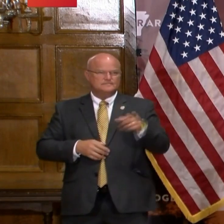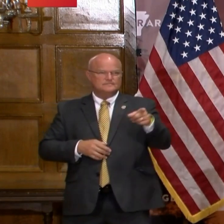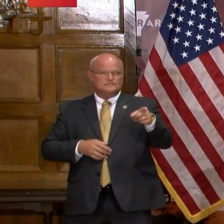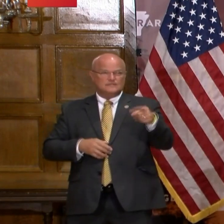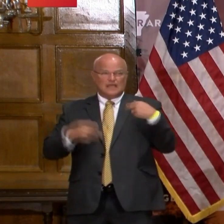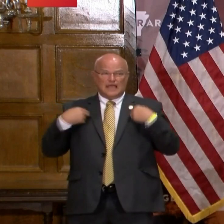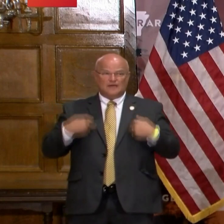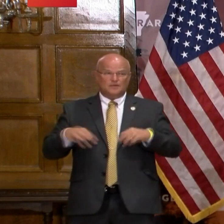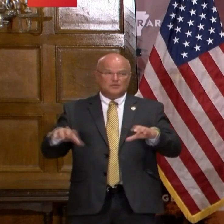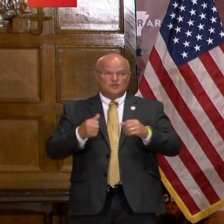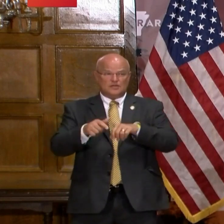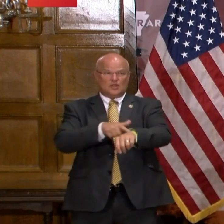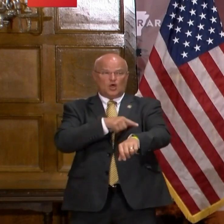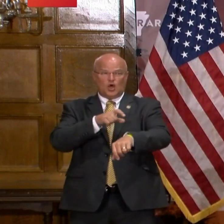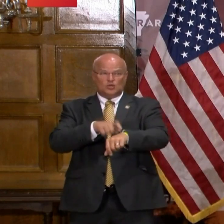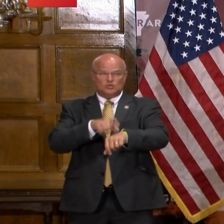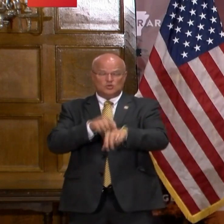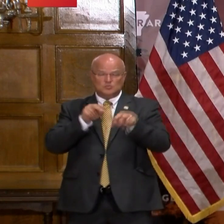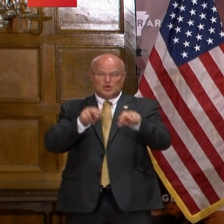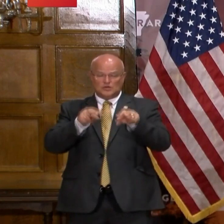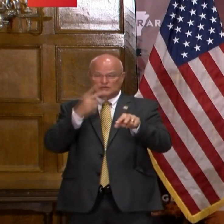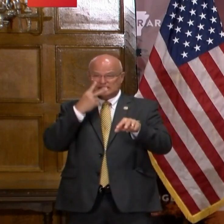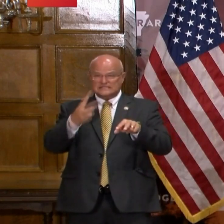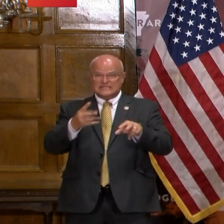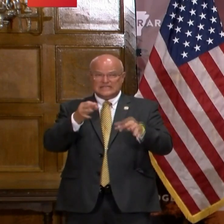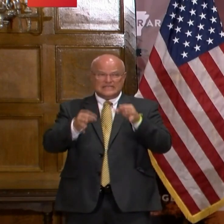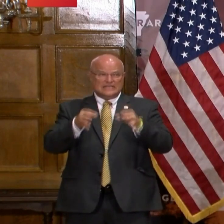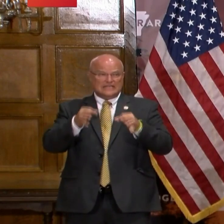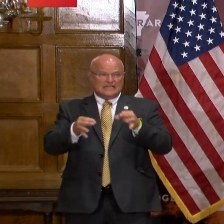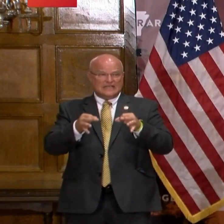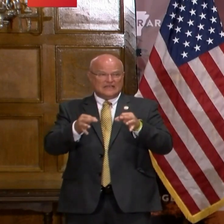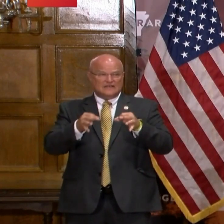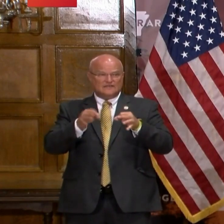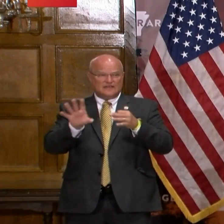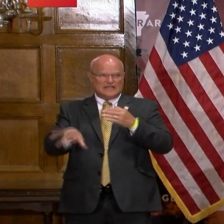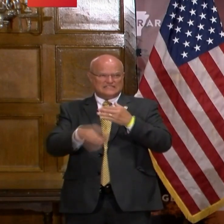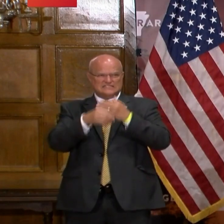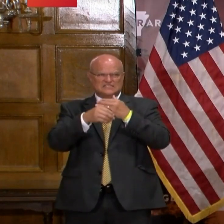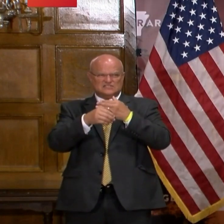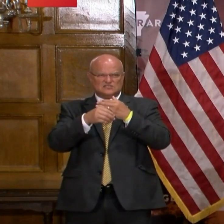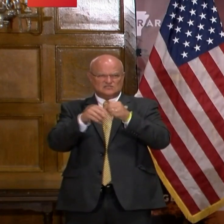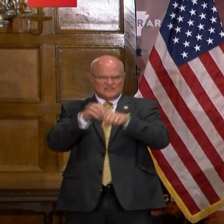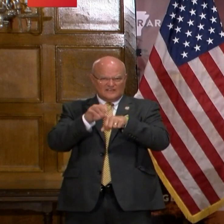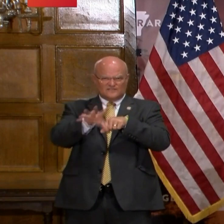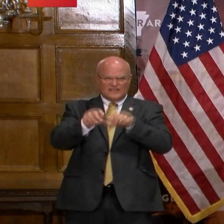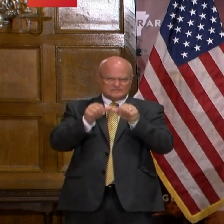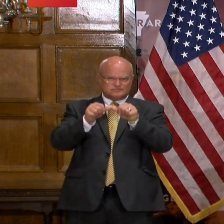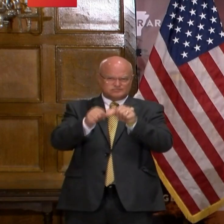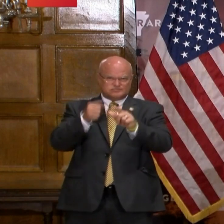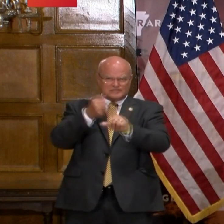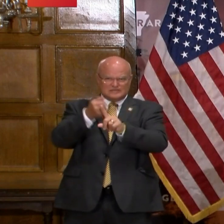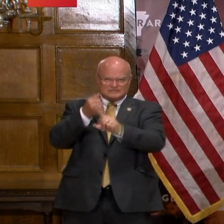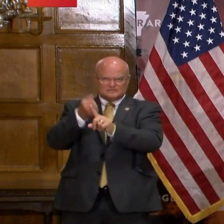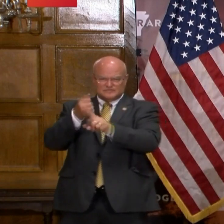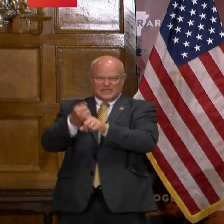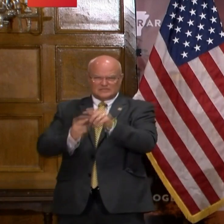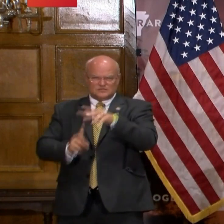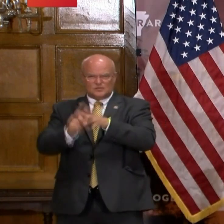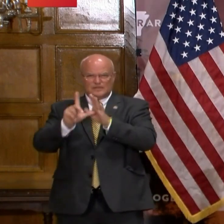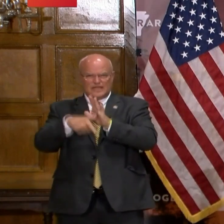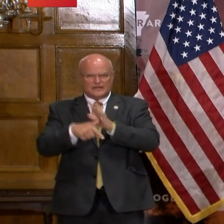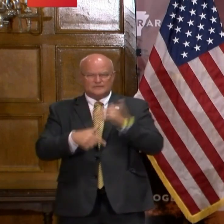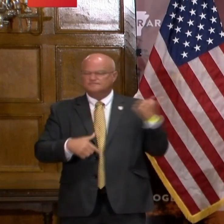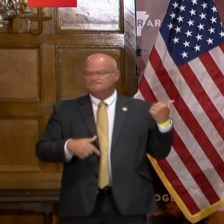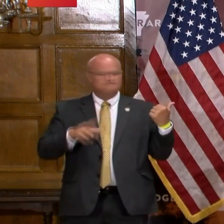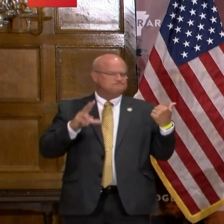the health department do any long-term monitoring to see if additional effects from it, impacts show up?